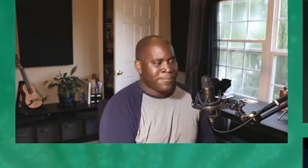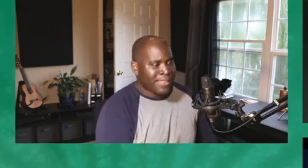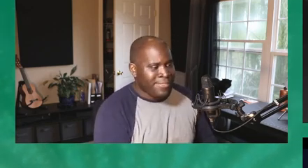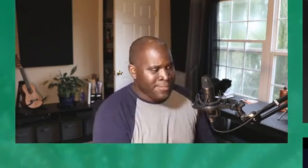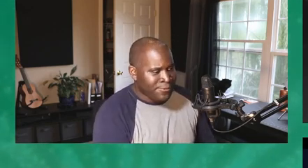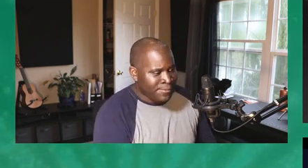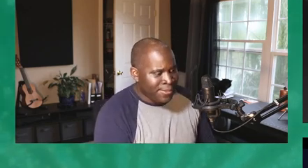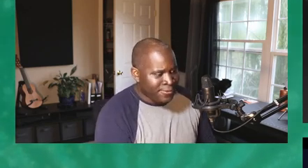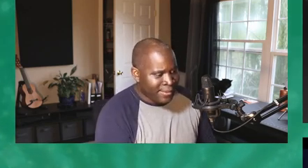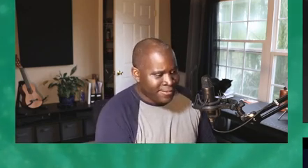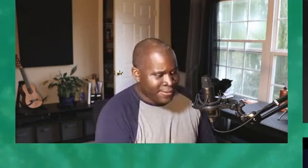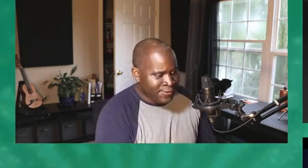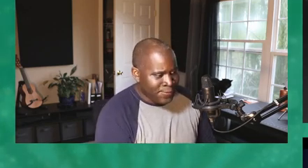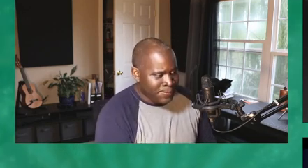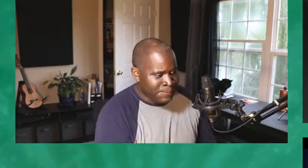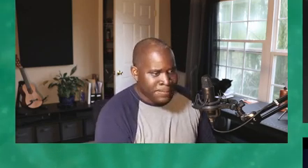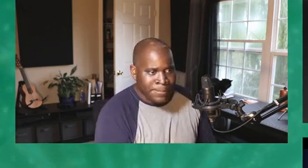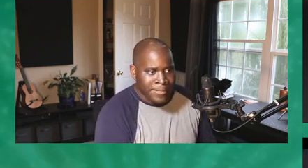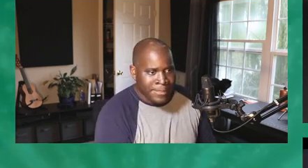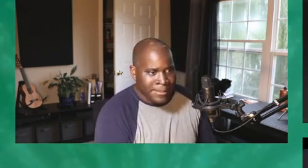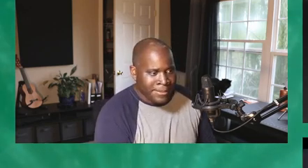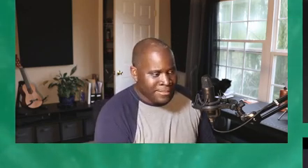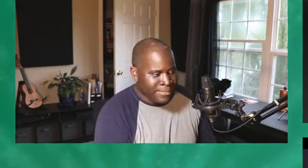Actually, I think there was some other signs in there too.